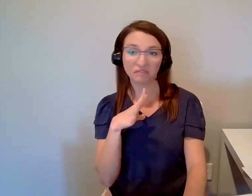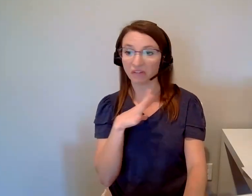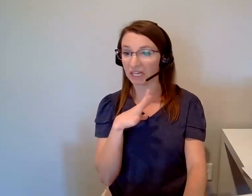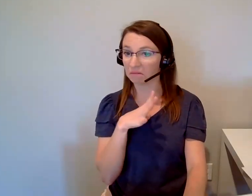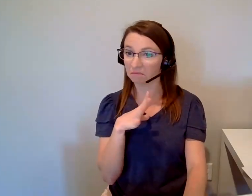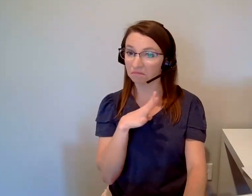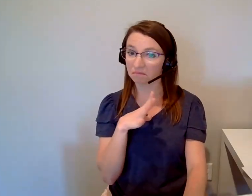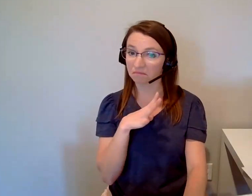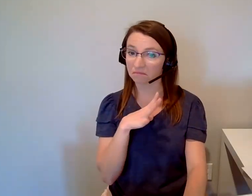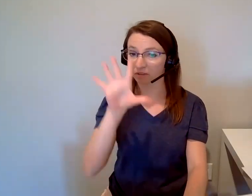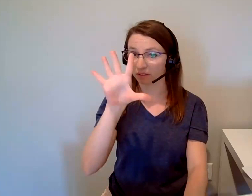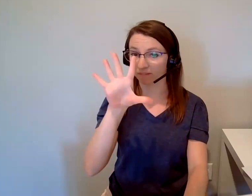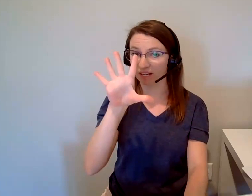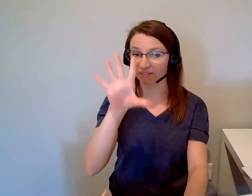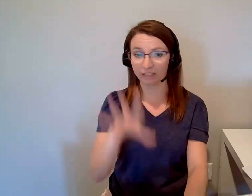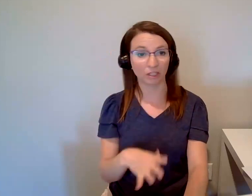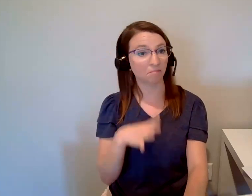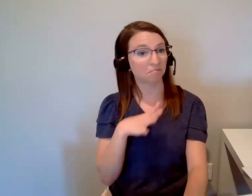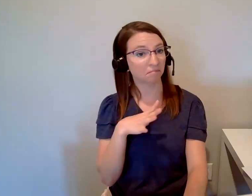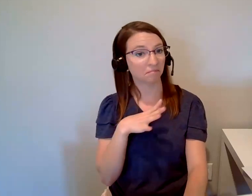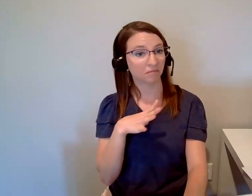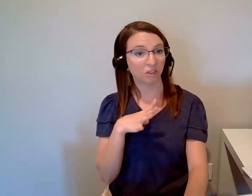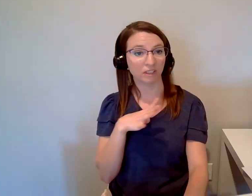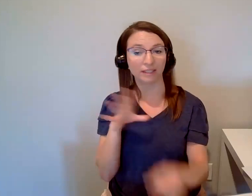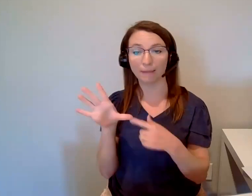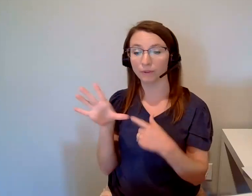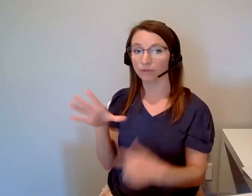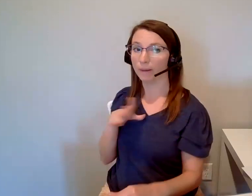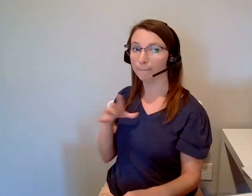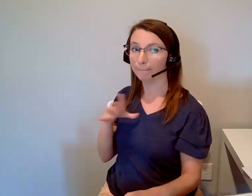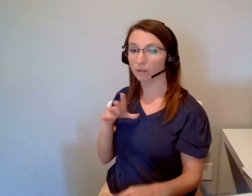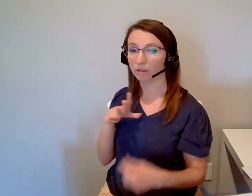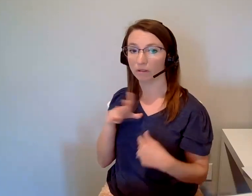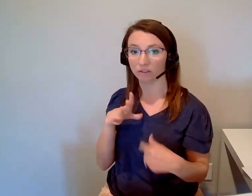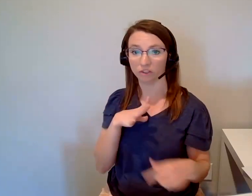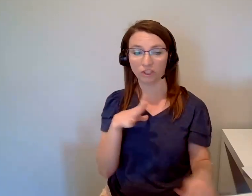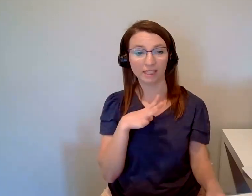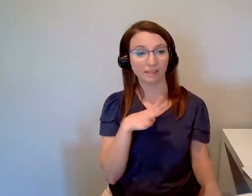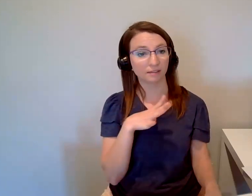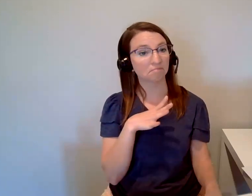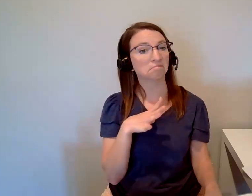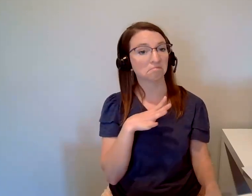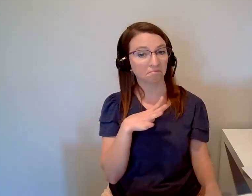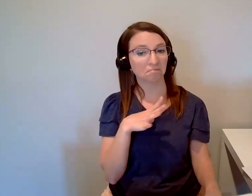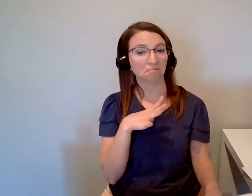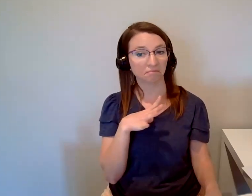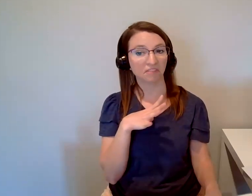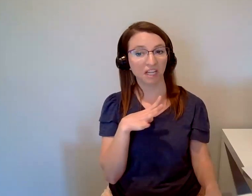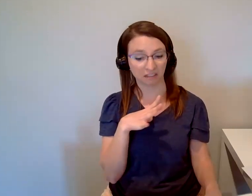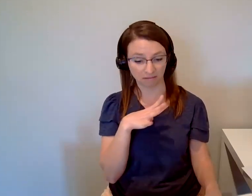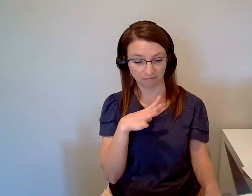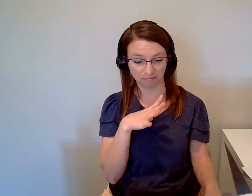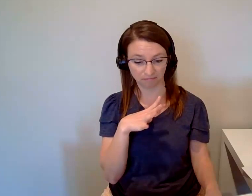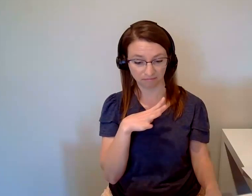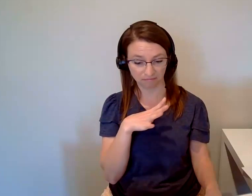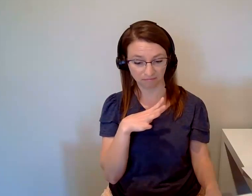fine. 5 handshake. You're going to tap your thumb on your chest. I'm fine.